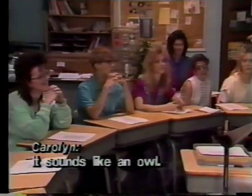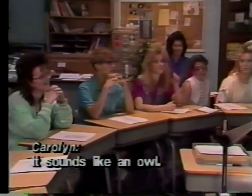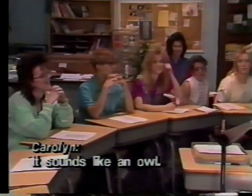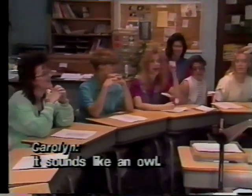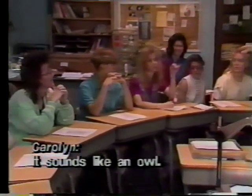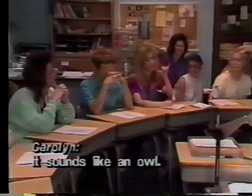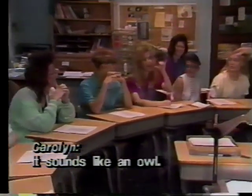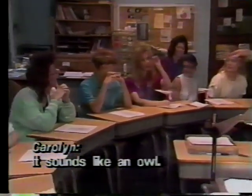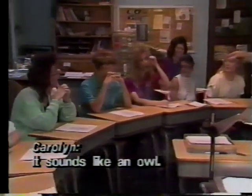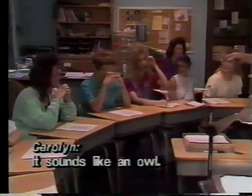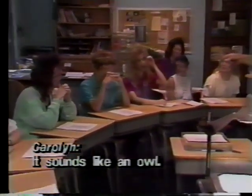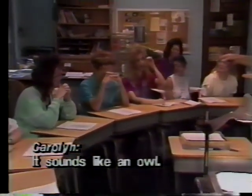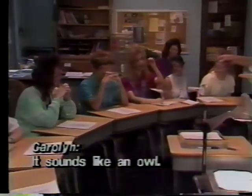that. no.